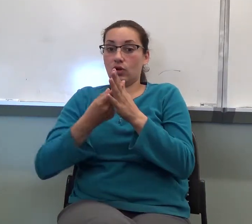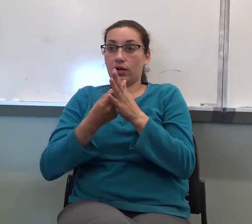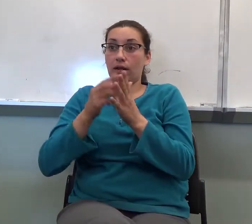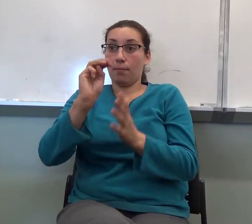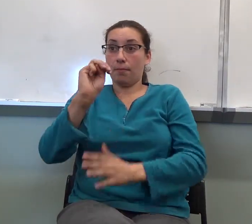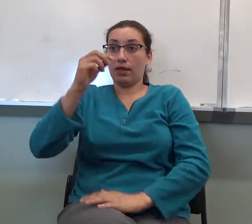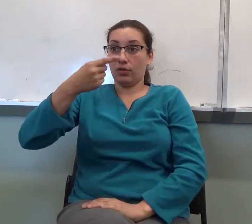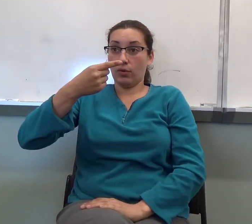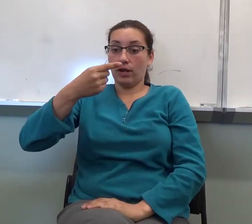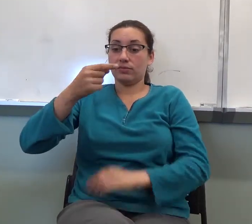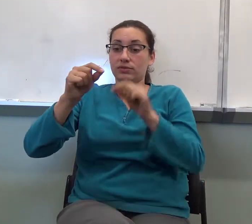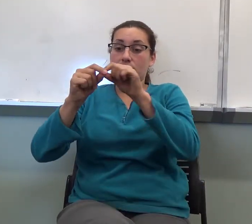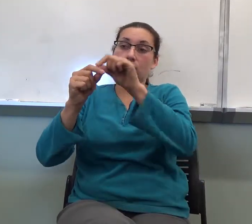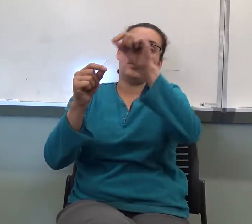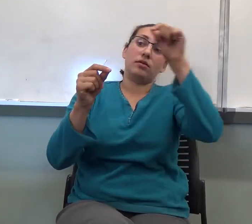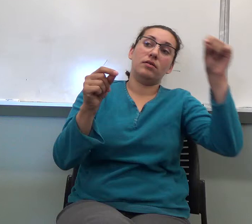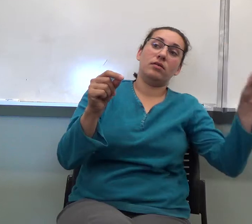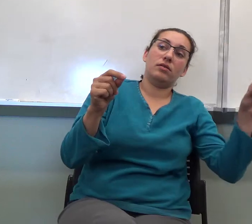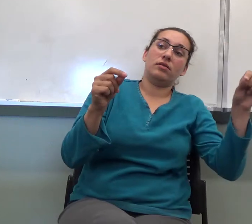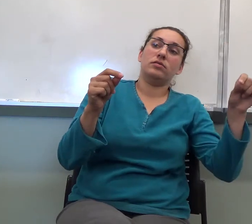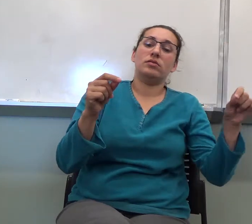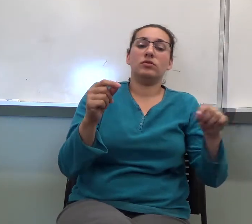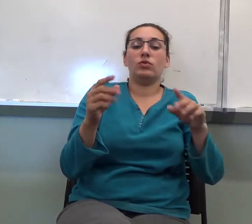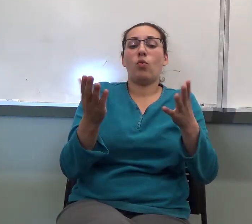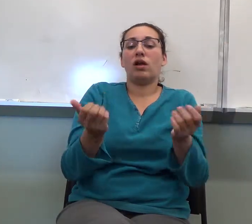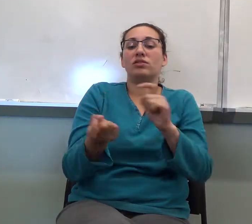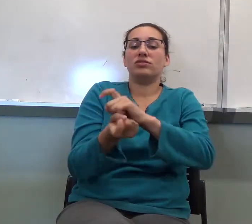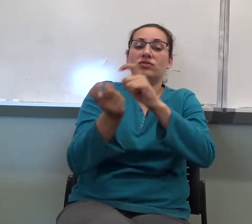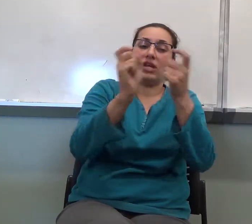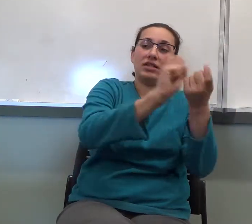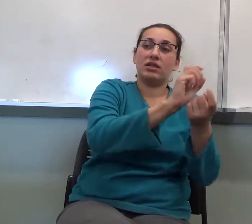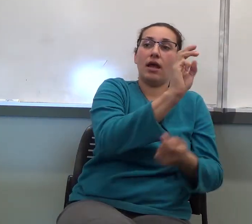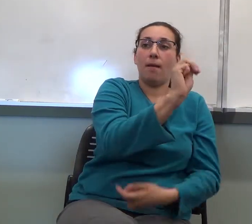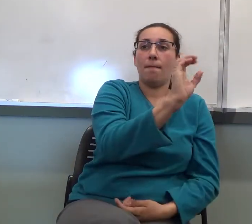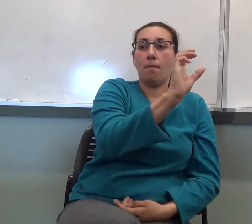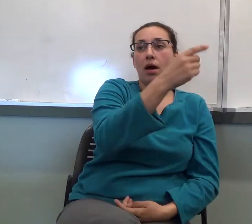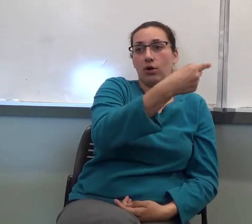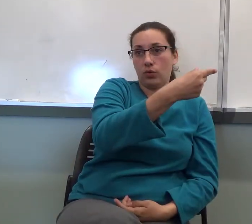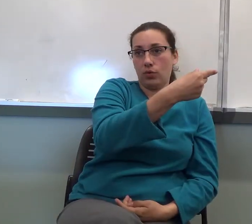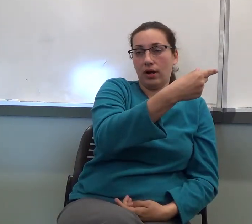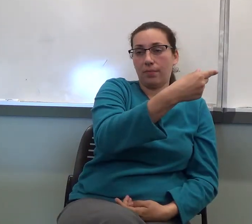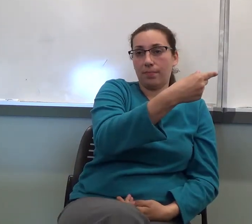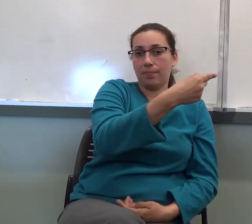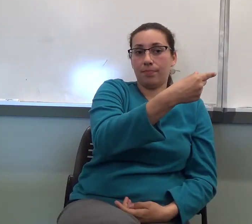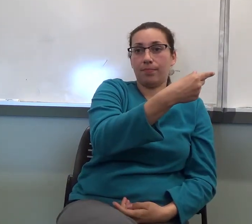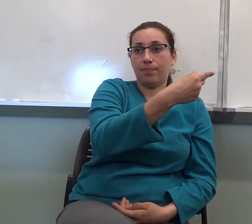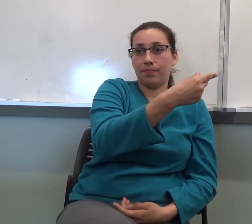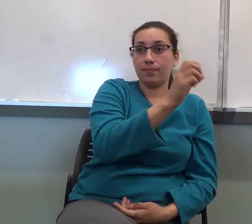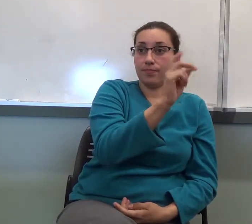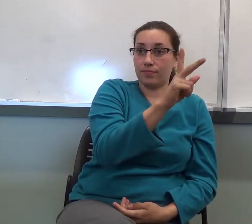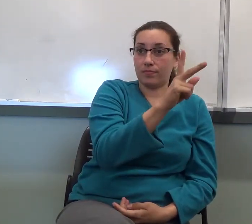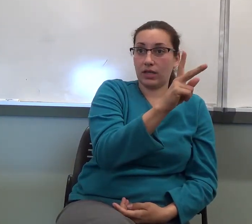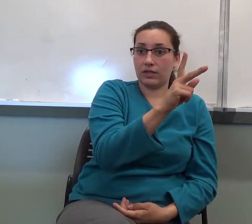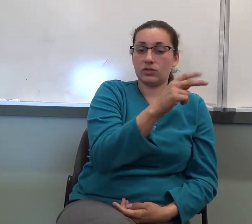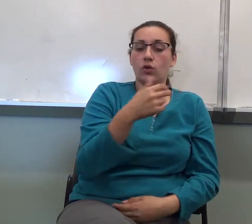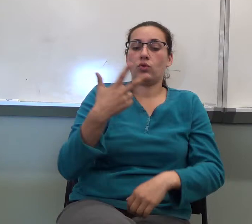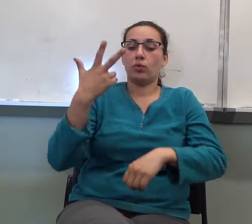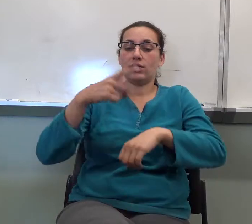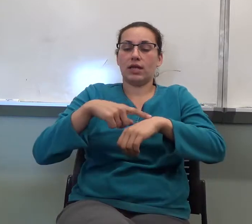we want to go to micrograms. So we want to go over here, and it goes 1, 2, 3 to the right, which